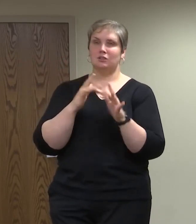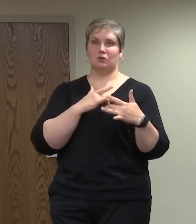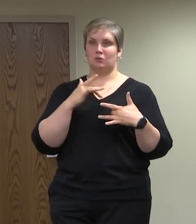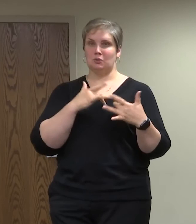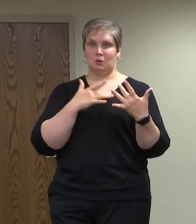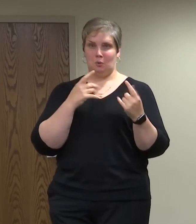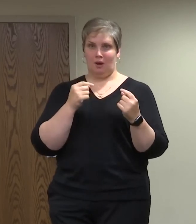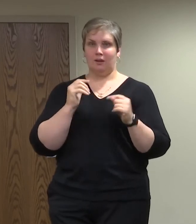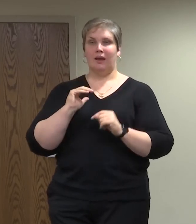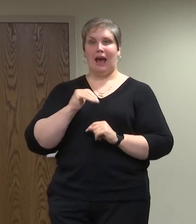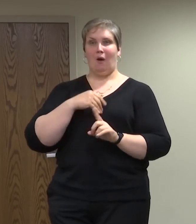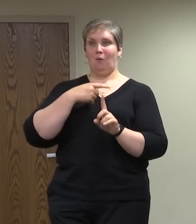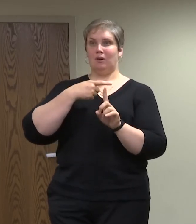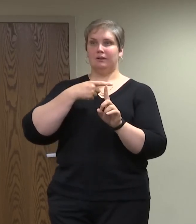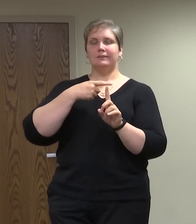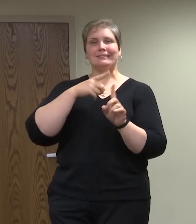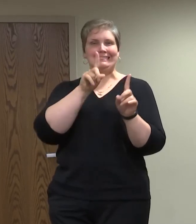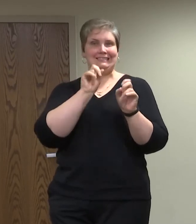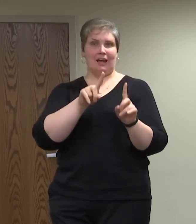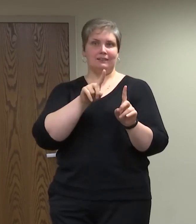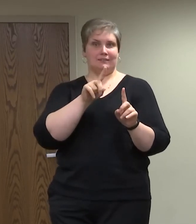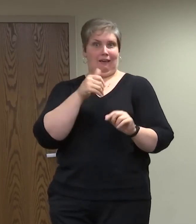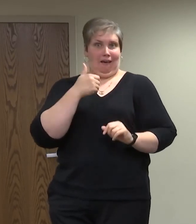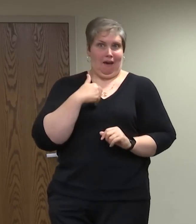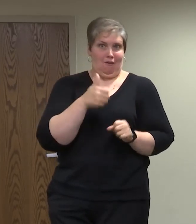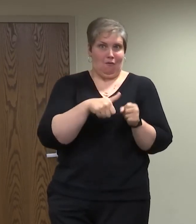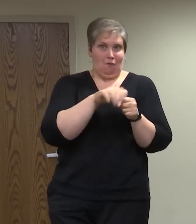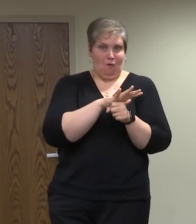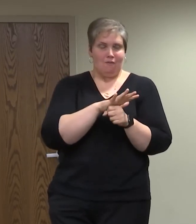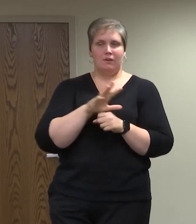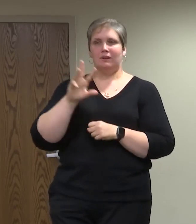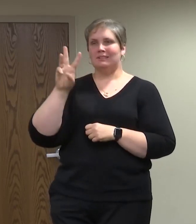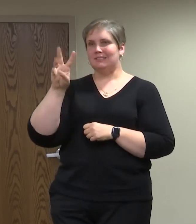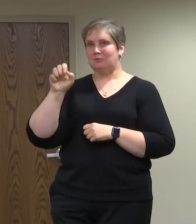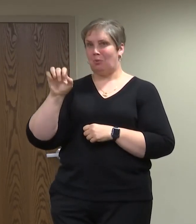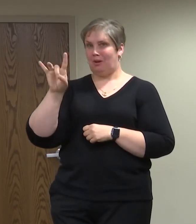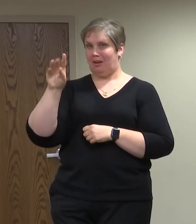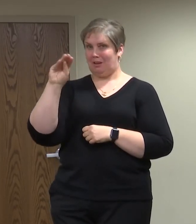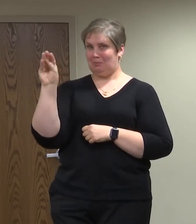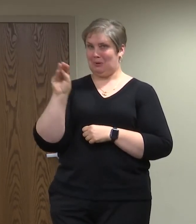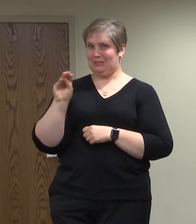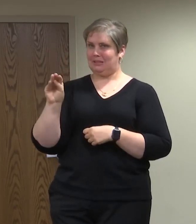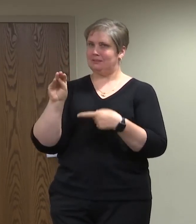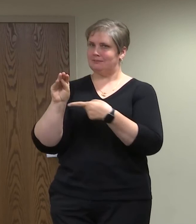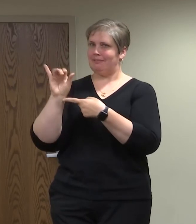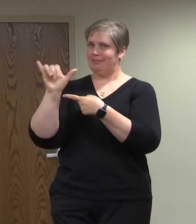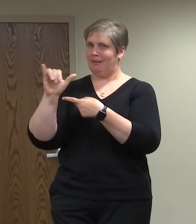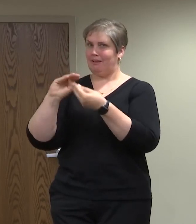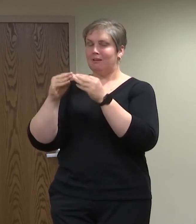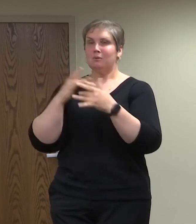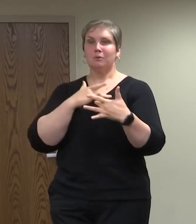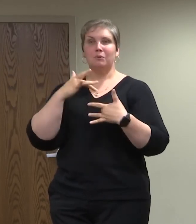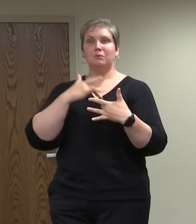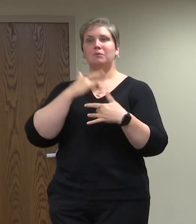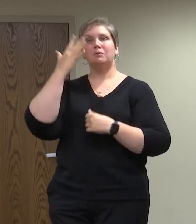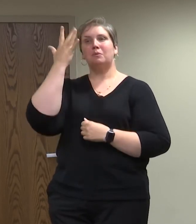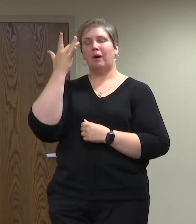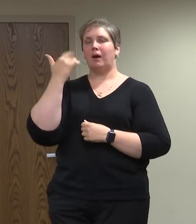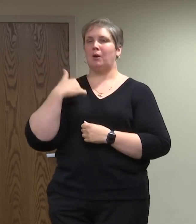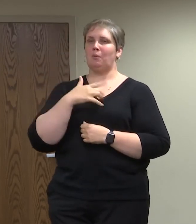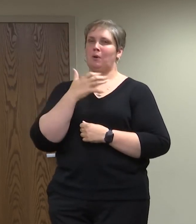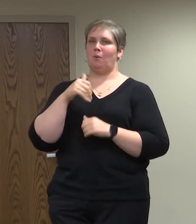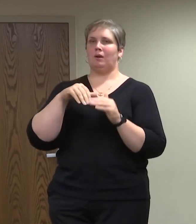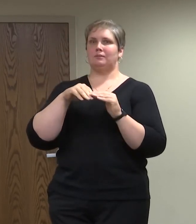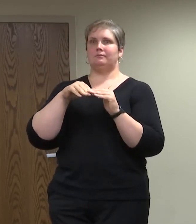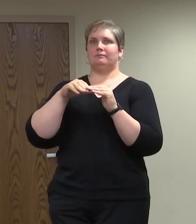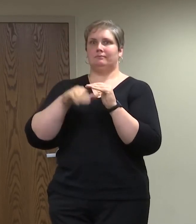positivity rate of 6.8%. And remember, we are trying to keep below that 7%. So we need to